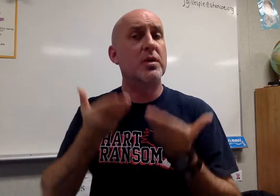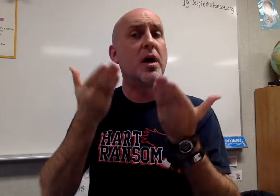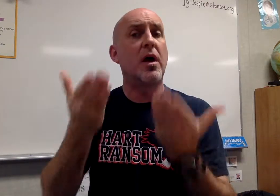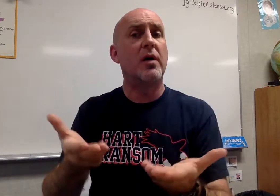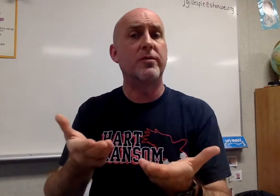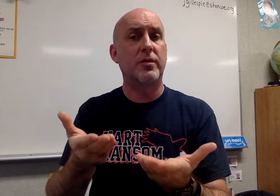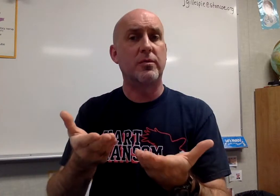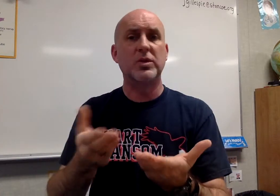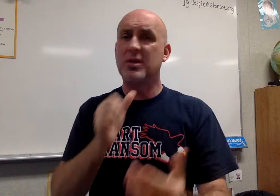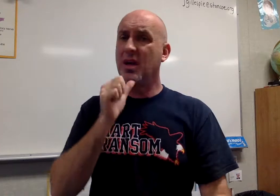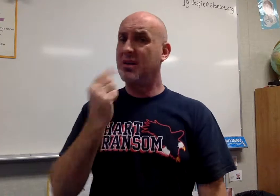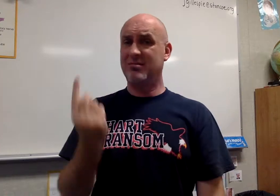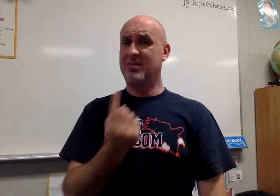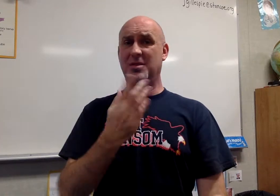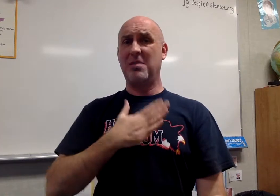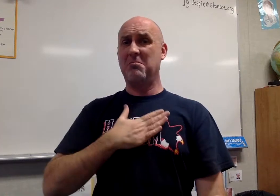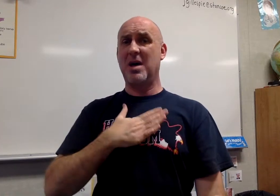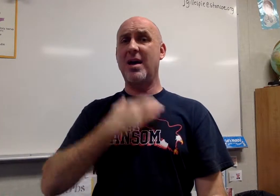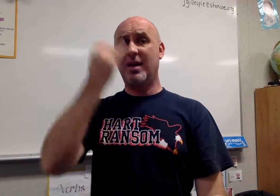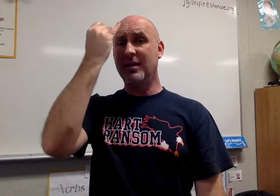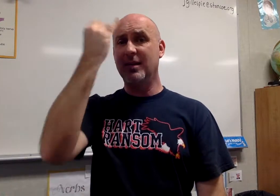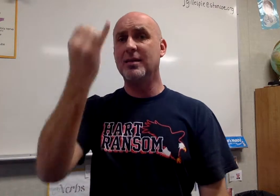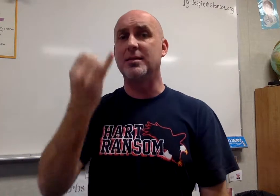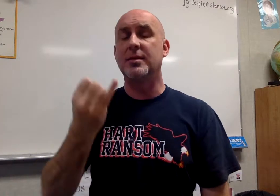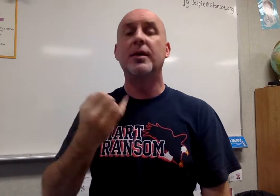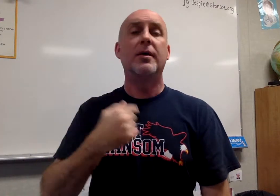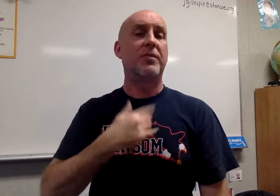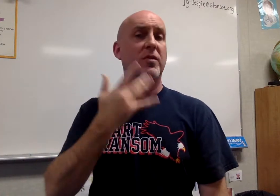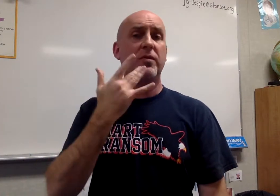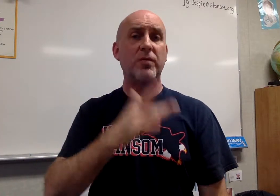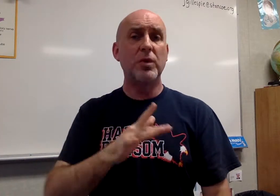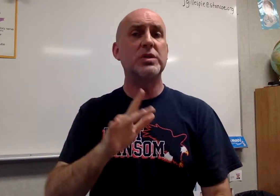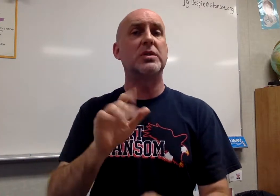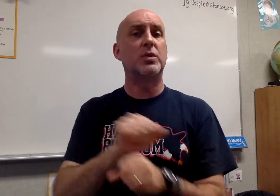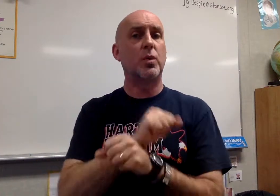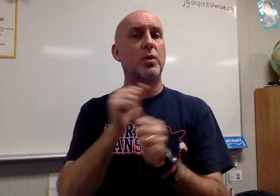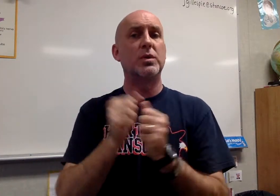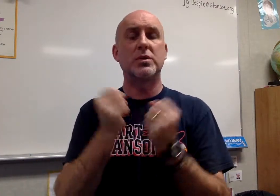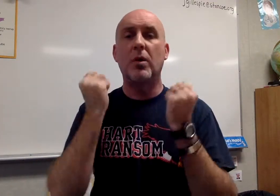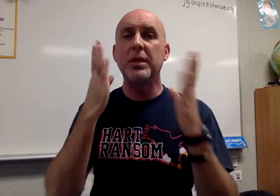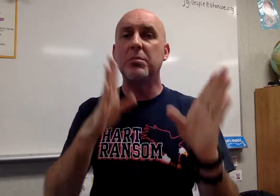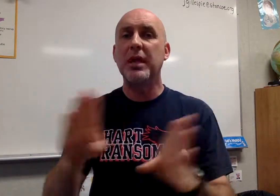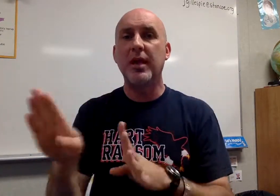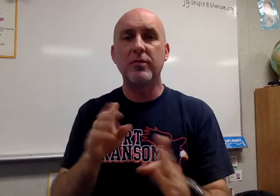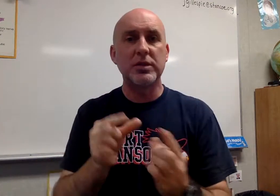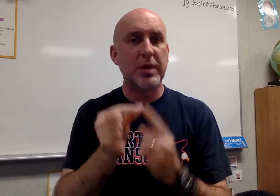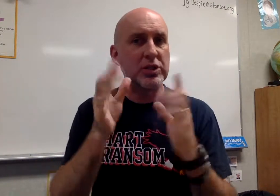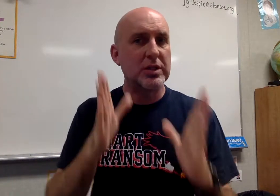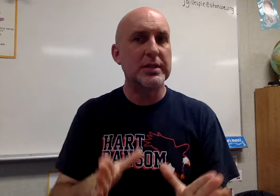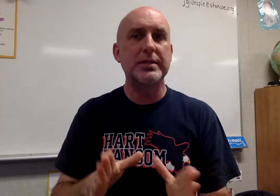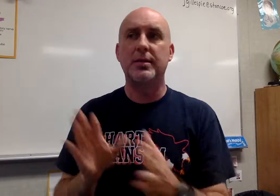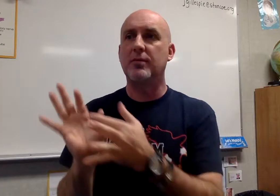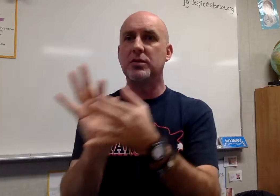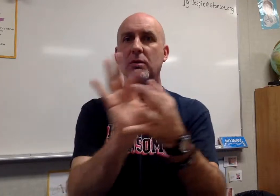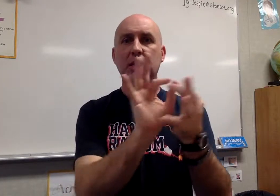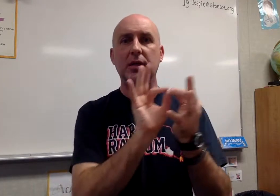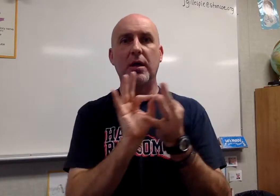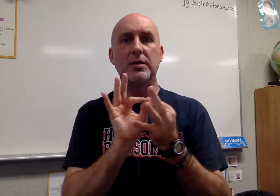to offer, which they're not my ideas. I'm very fortunate to work with so many behavior specialists and have so many contacts